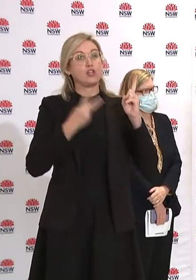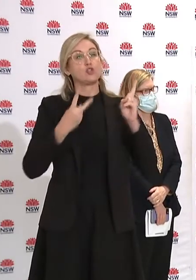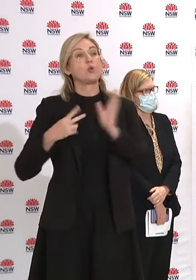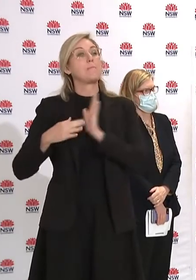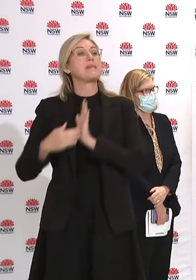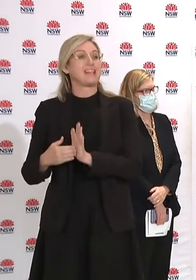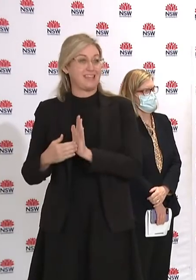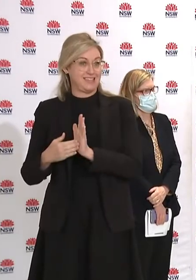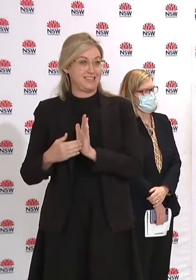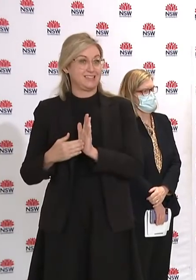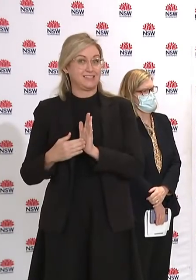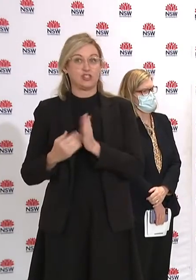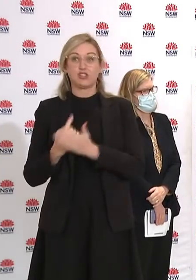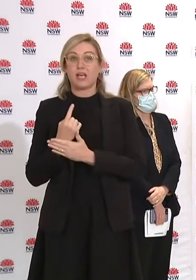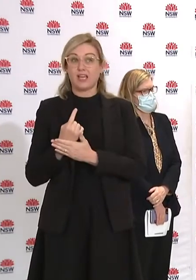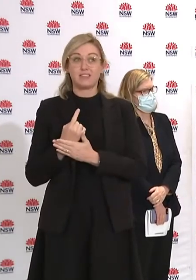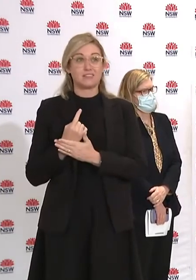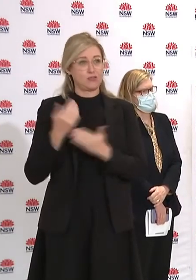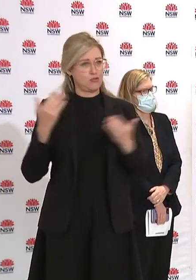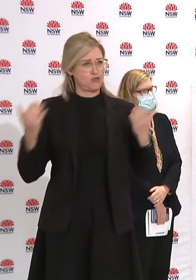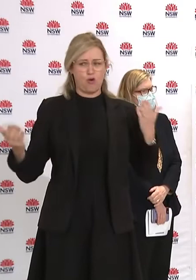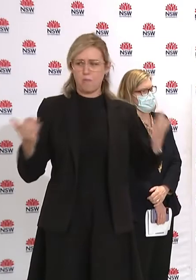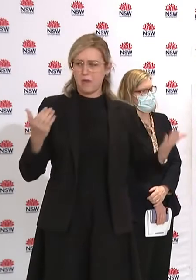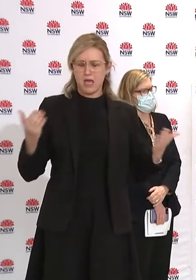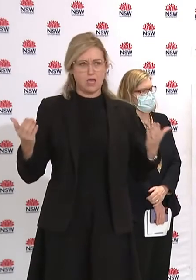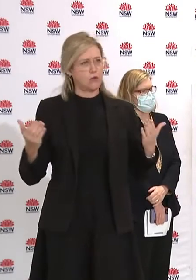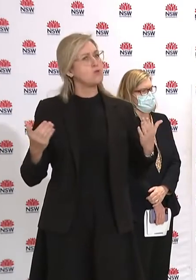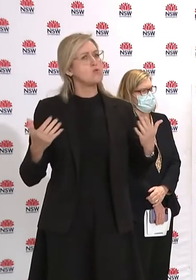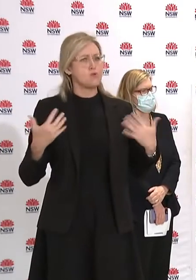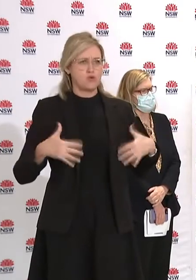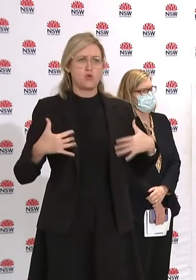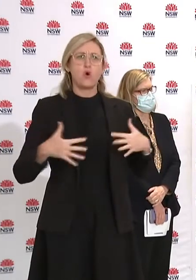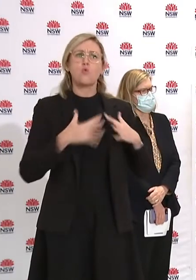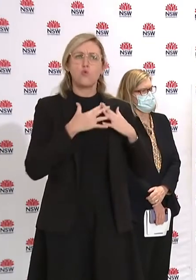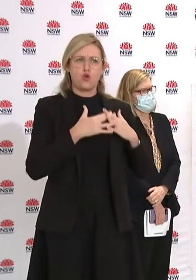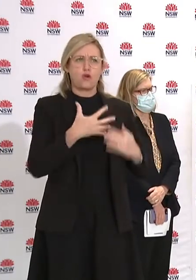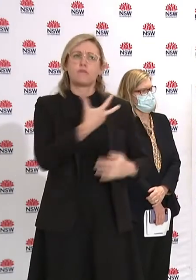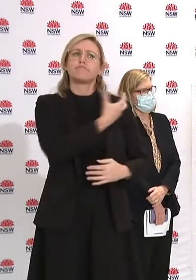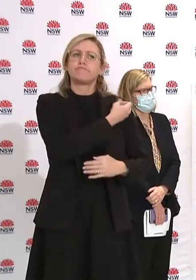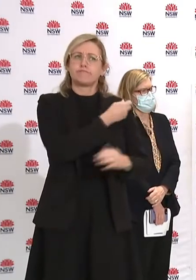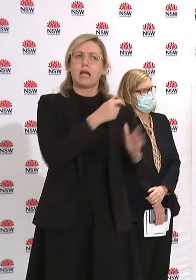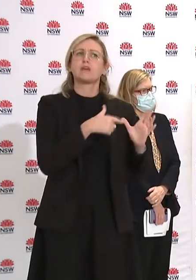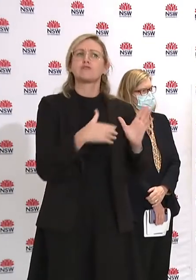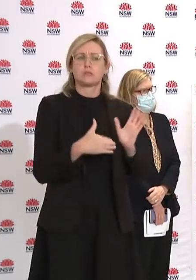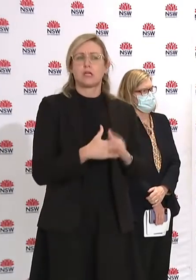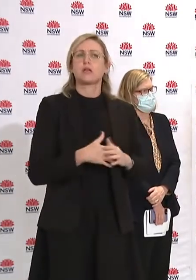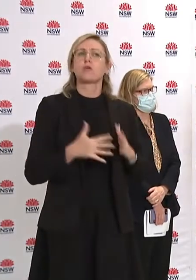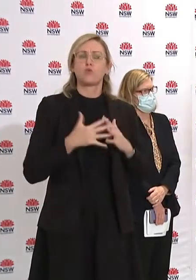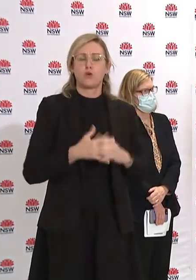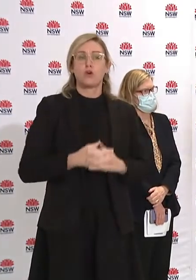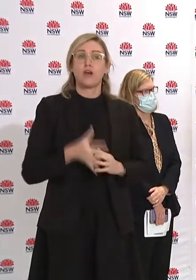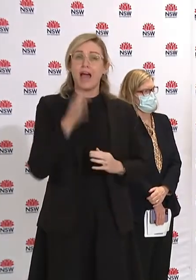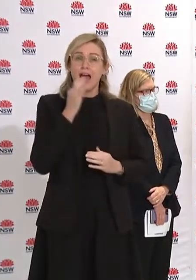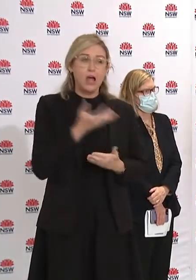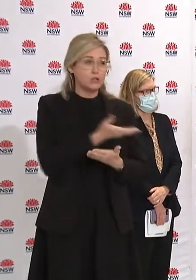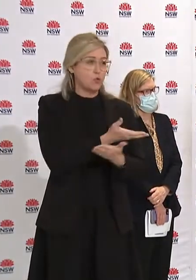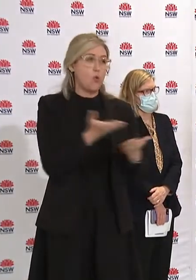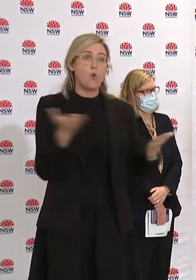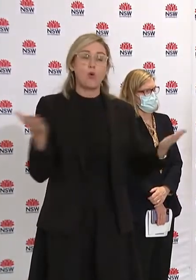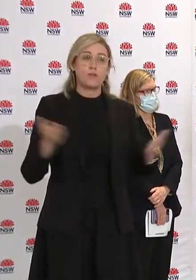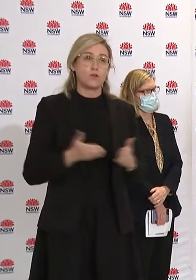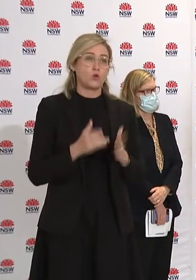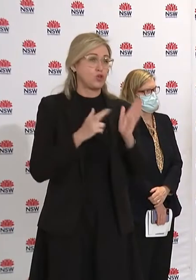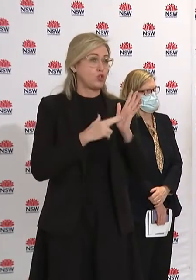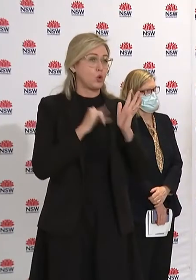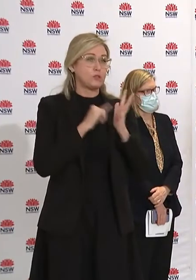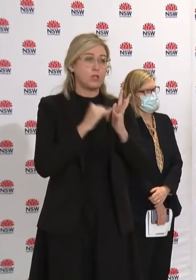no argument. You should step forward and have the vaccine. I implore the people right across New South